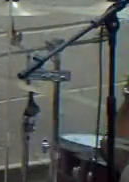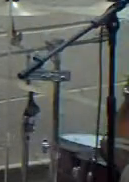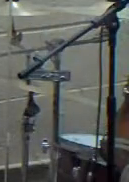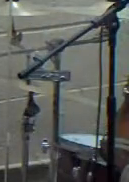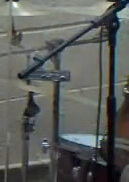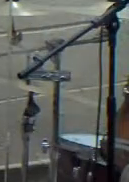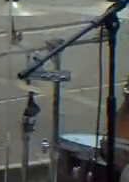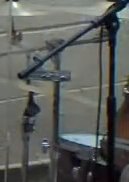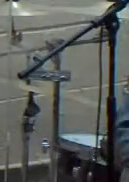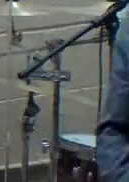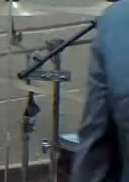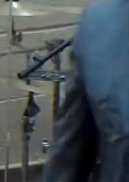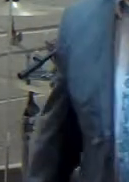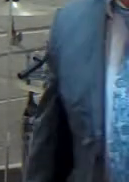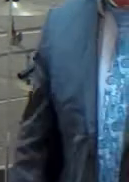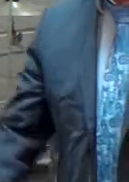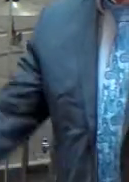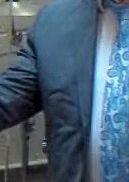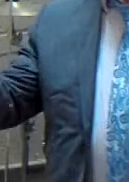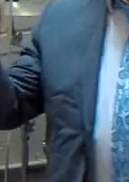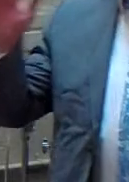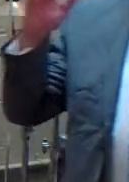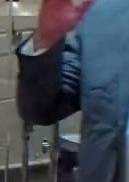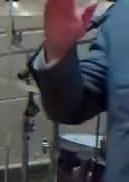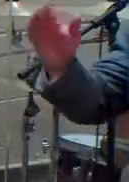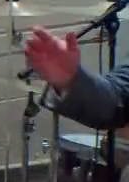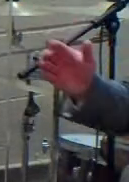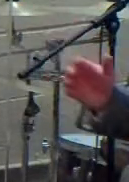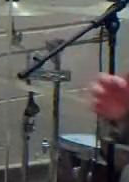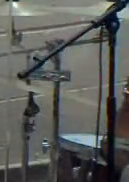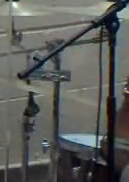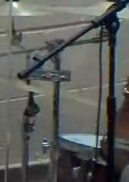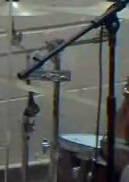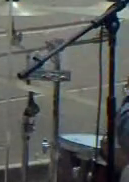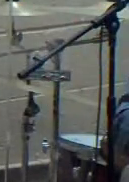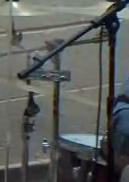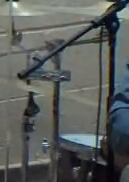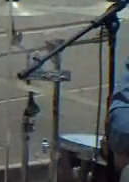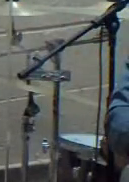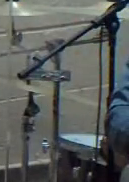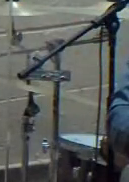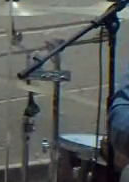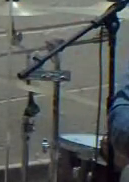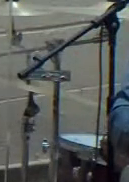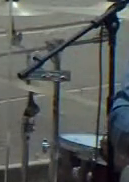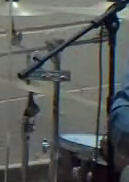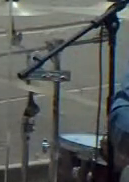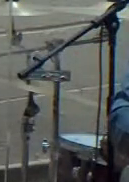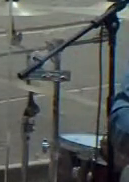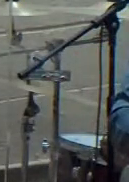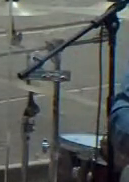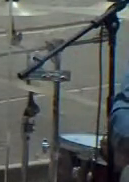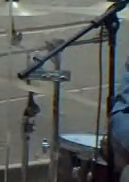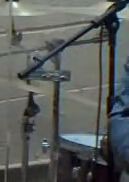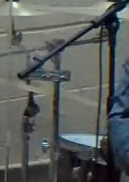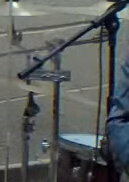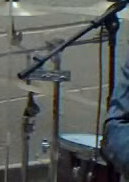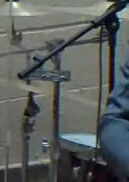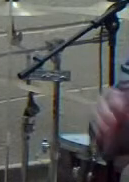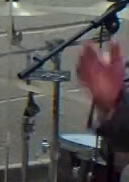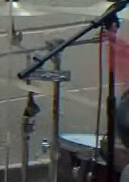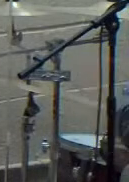of our life, Lord. Lead us and grow us. Help us to win souls for your kingdom. Help us to love truth. In Jesus' name we